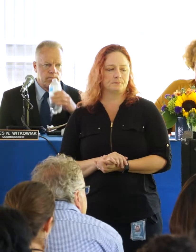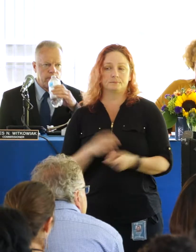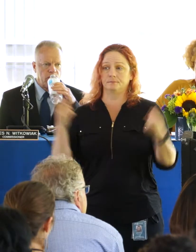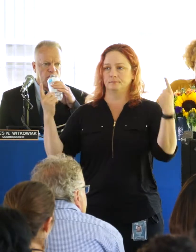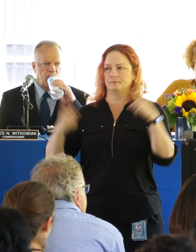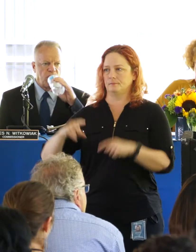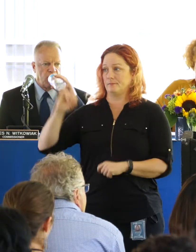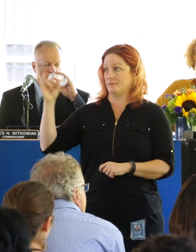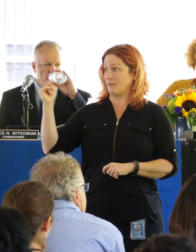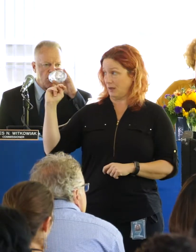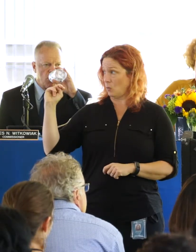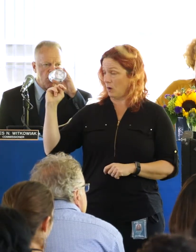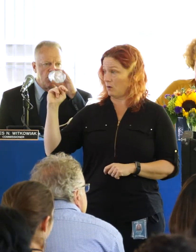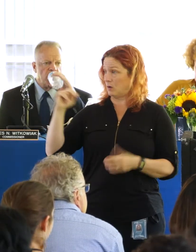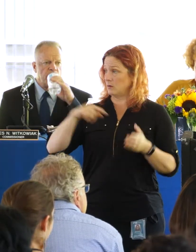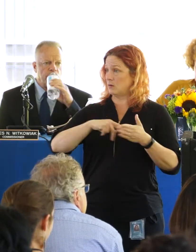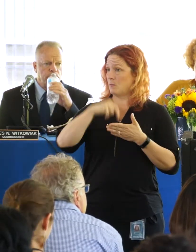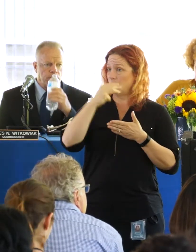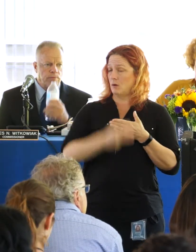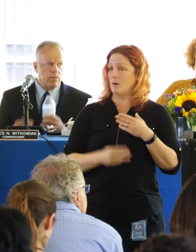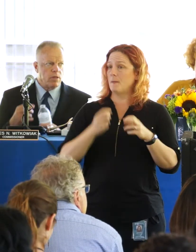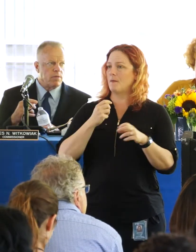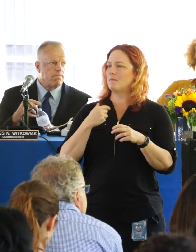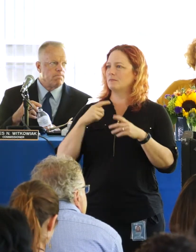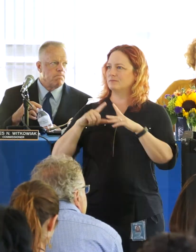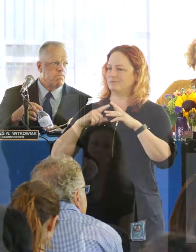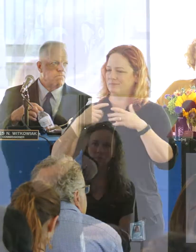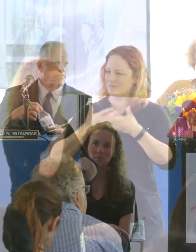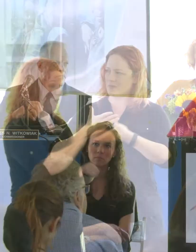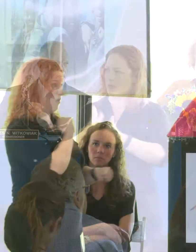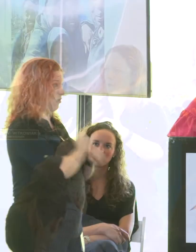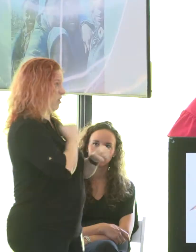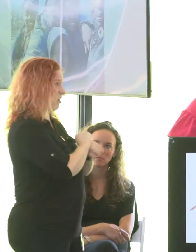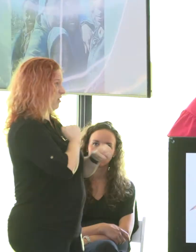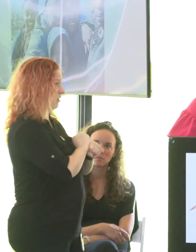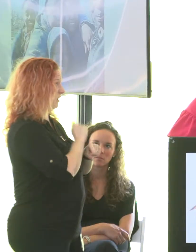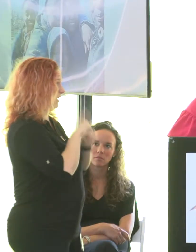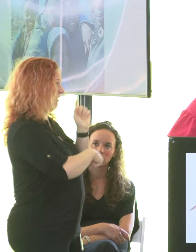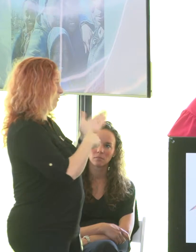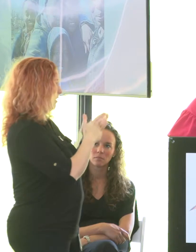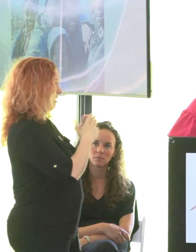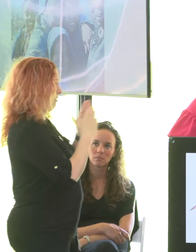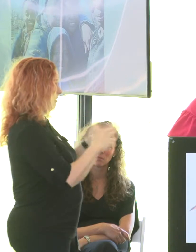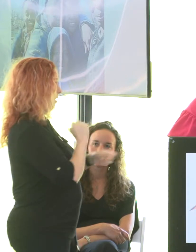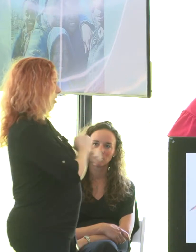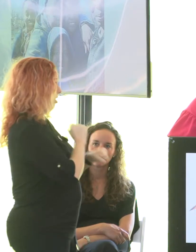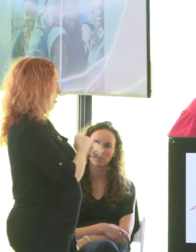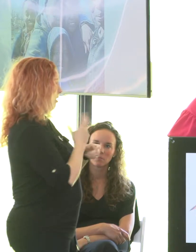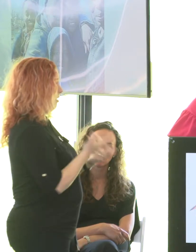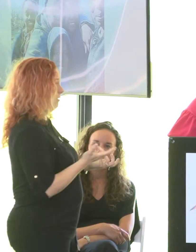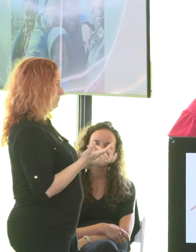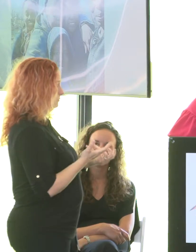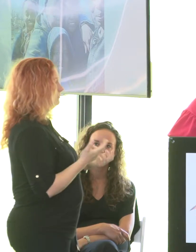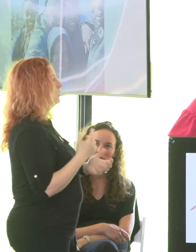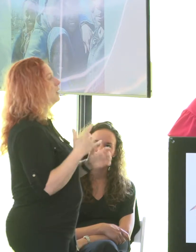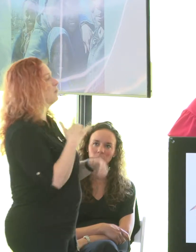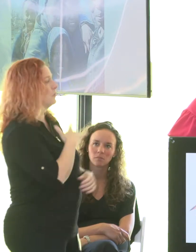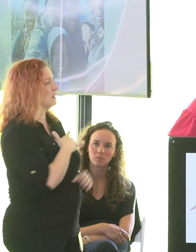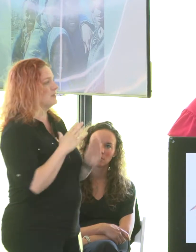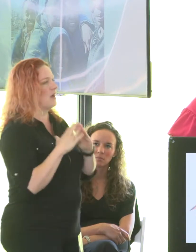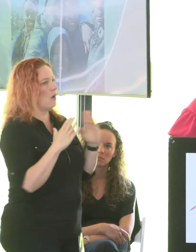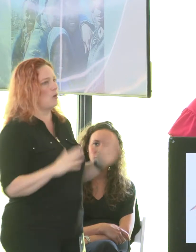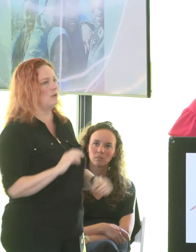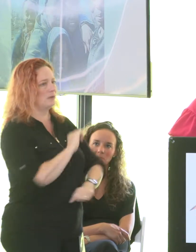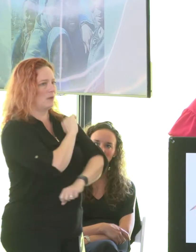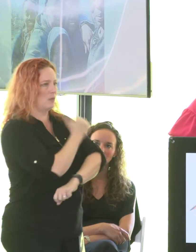program made it possible for me to start classes at MATC. I appreciate the Housing Authority and all the great people that are